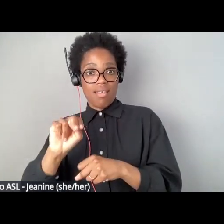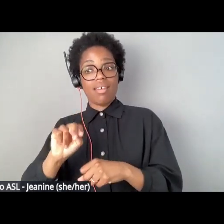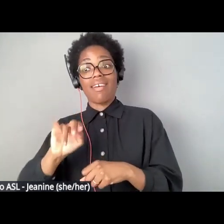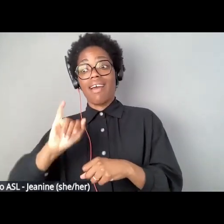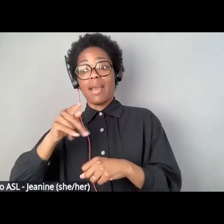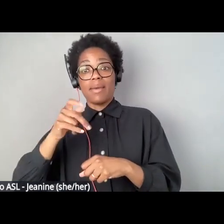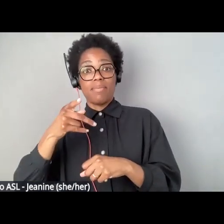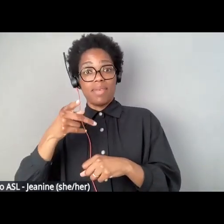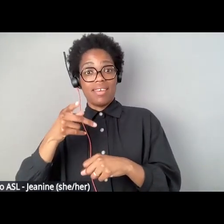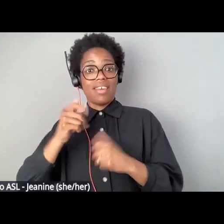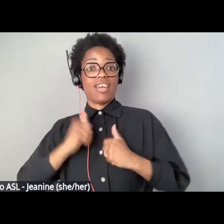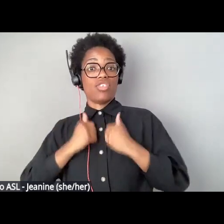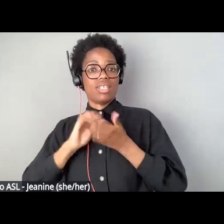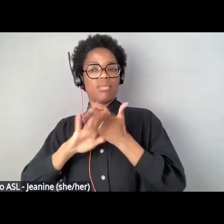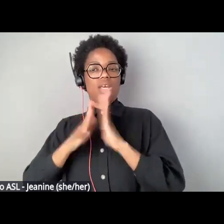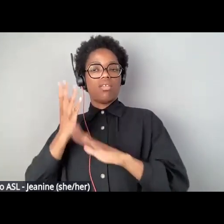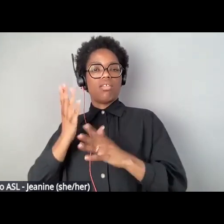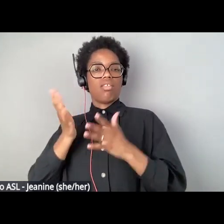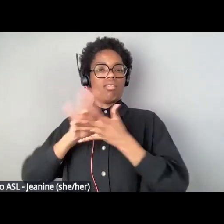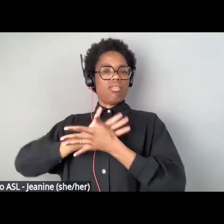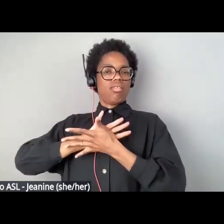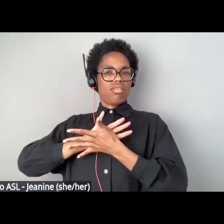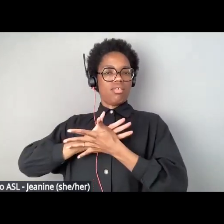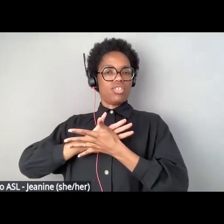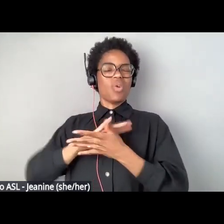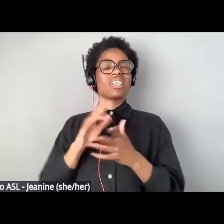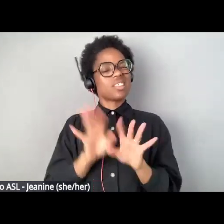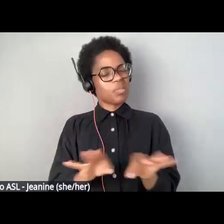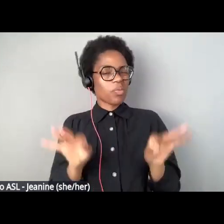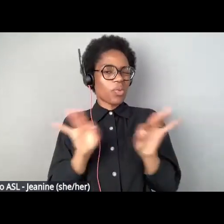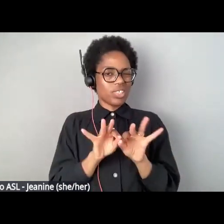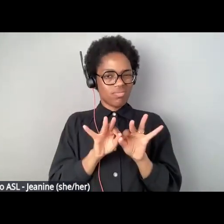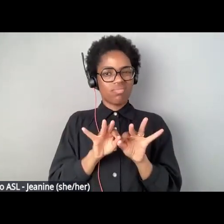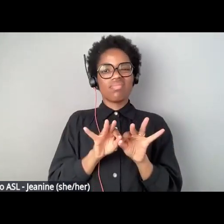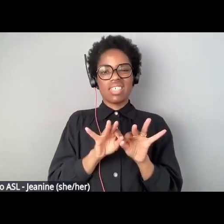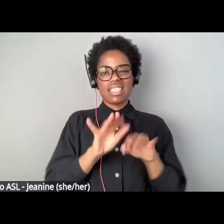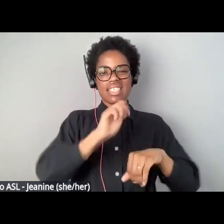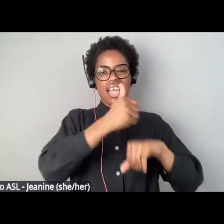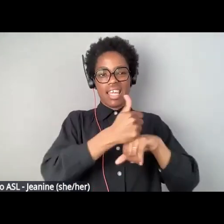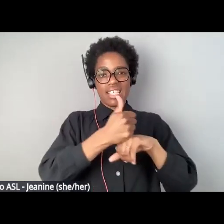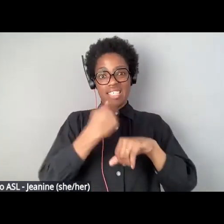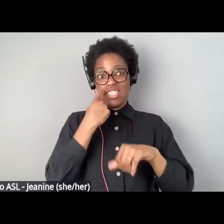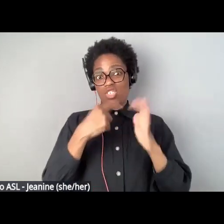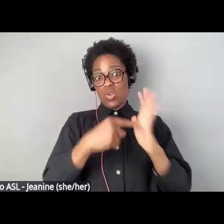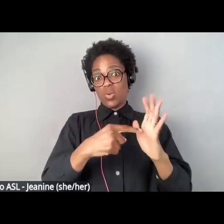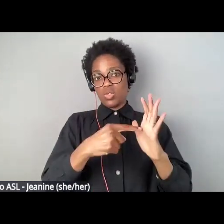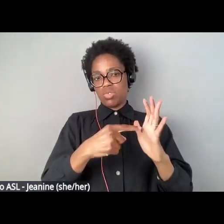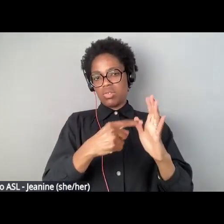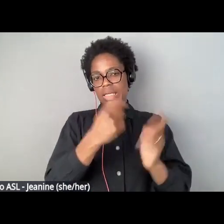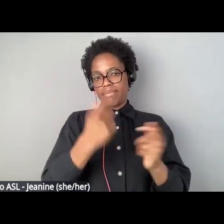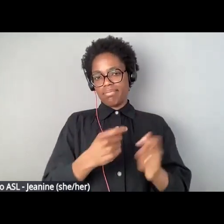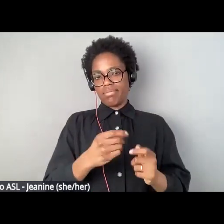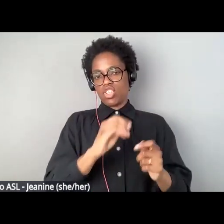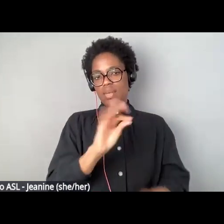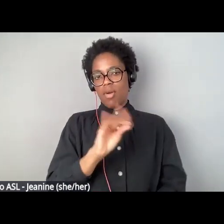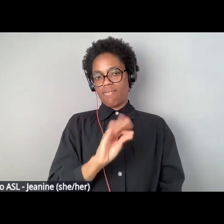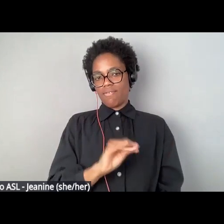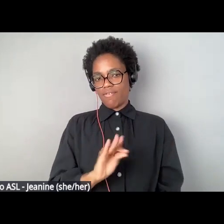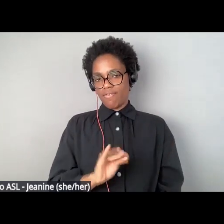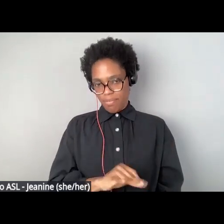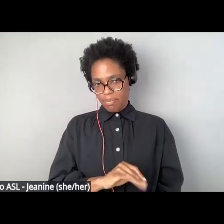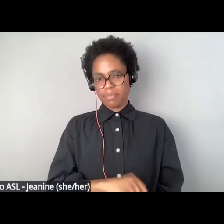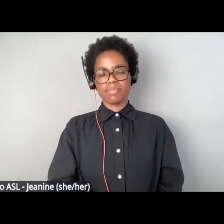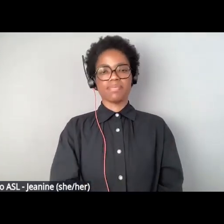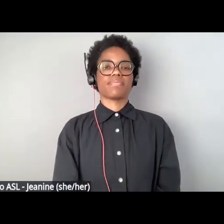It is worth it to turn it off. It is not the end of the road. And there's also a part of me that, like, as we said with